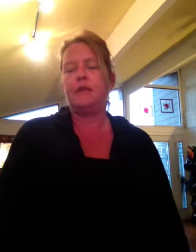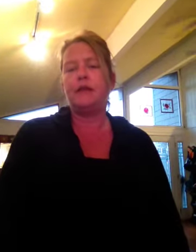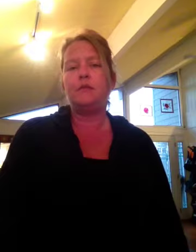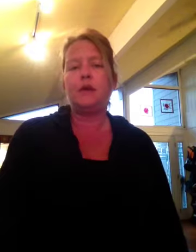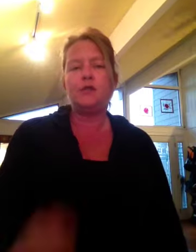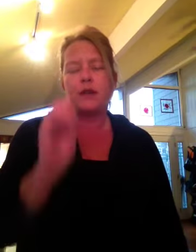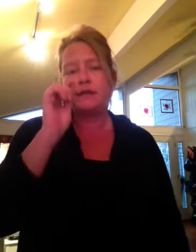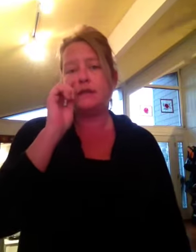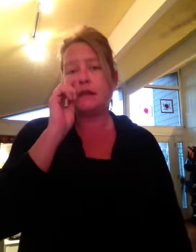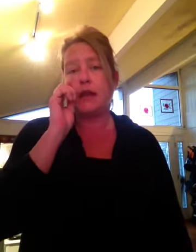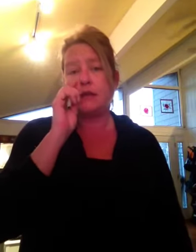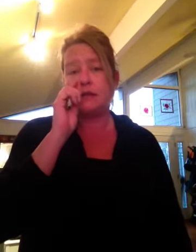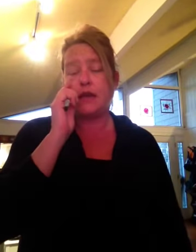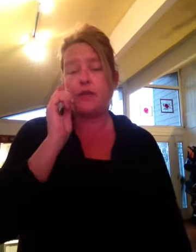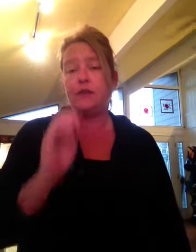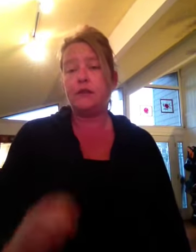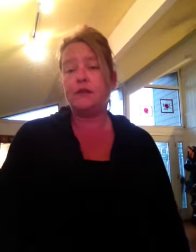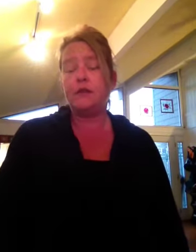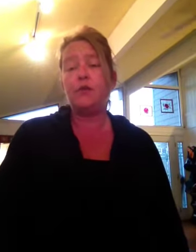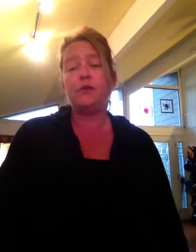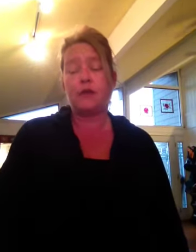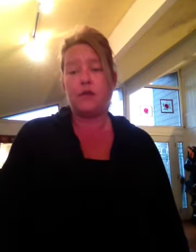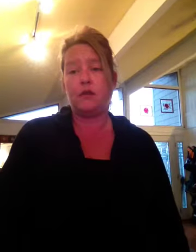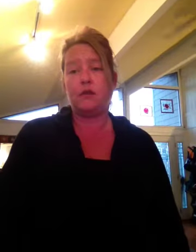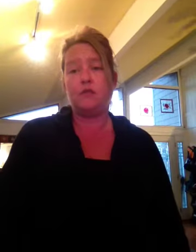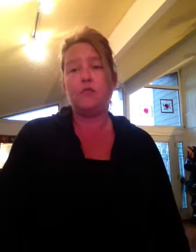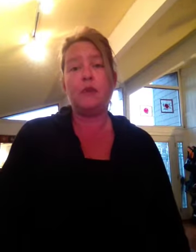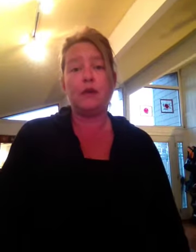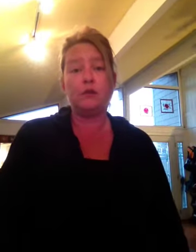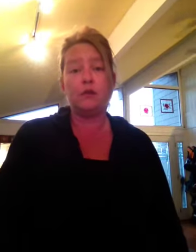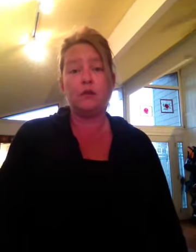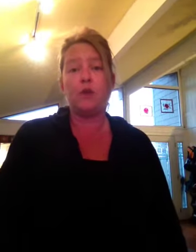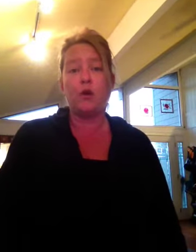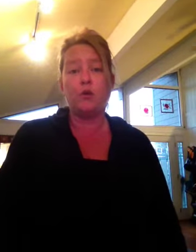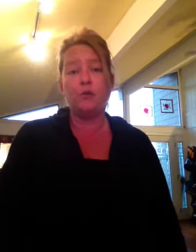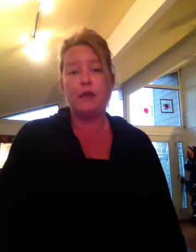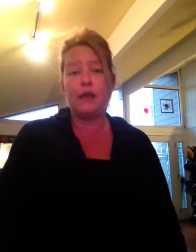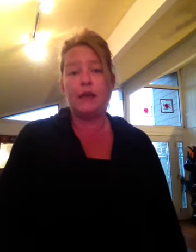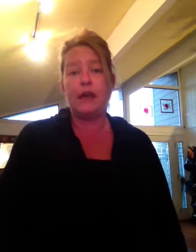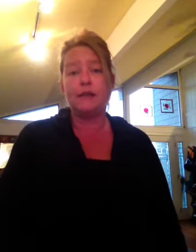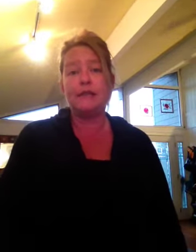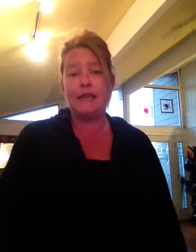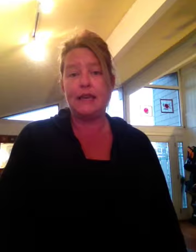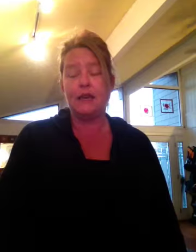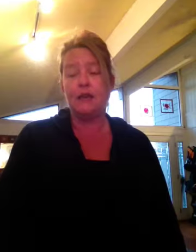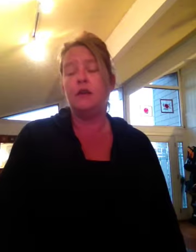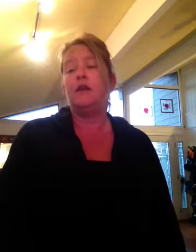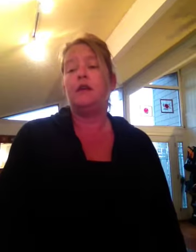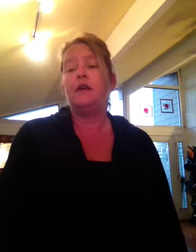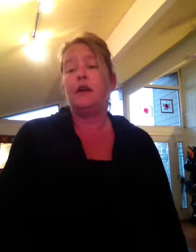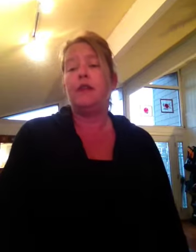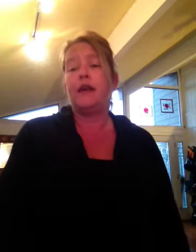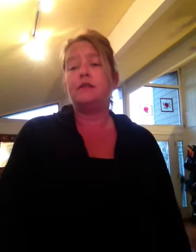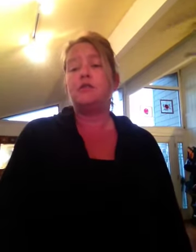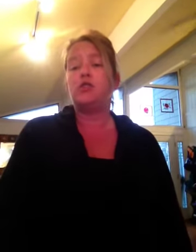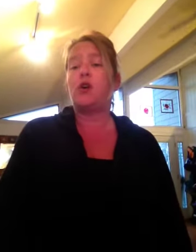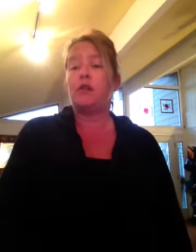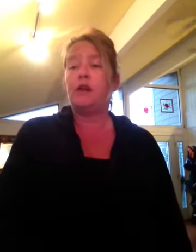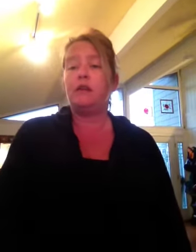Yes, my address is 9707 Belt Road, B-E-L-T, and that's in Charlotte,